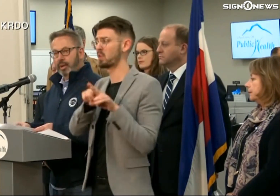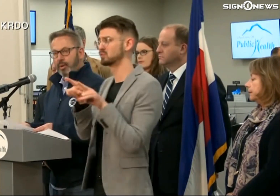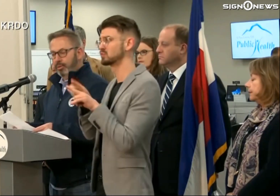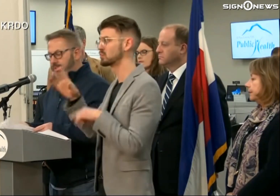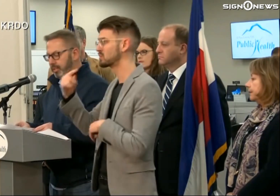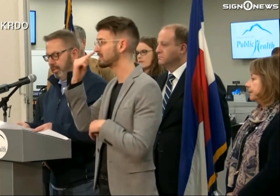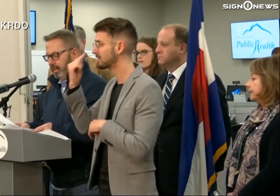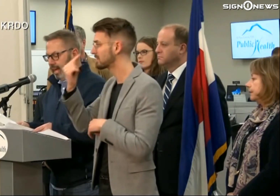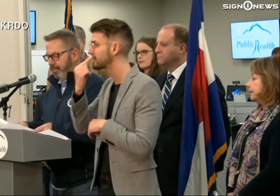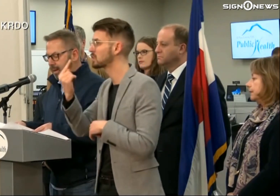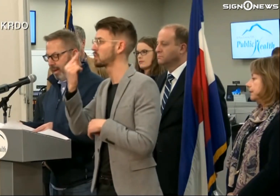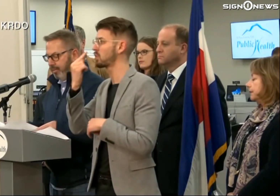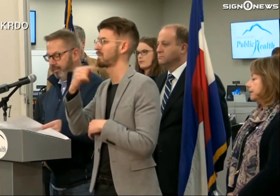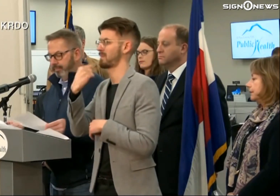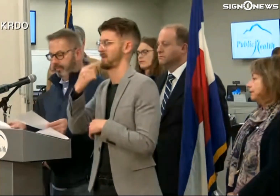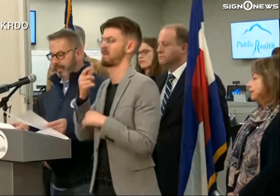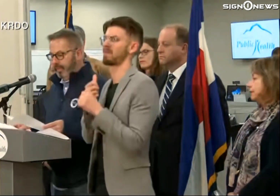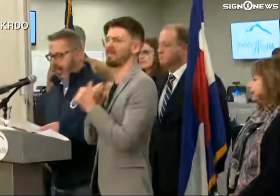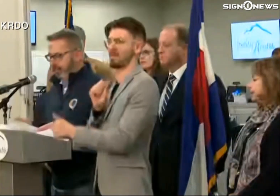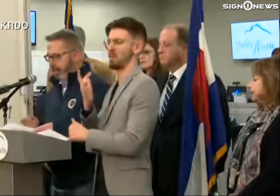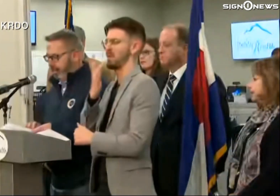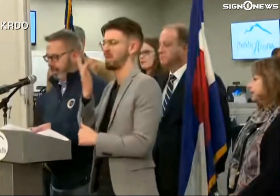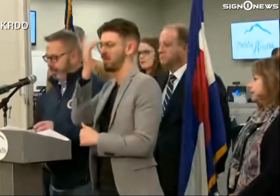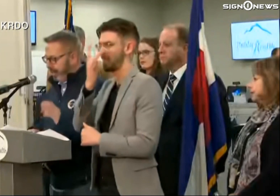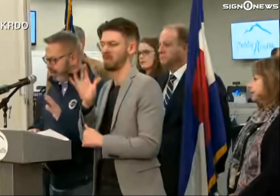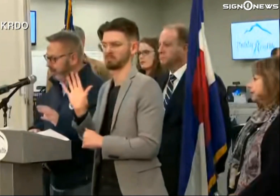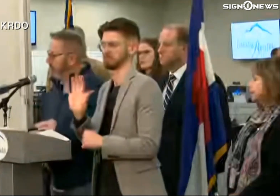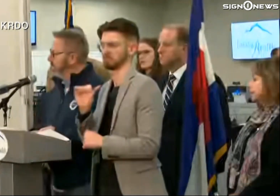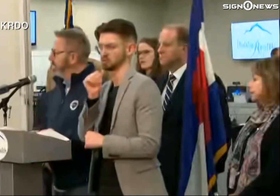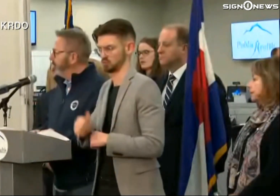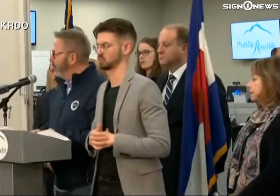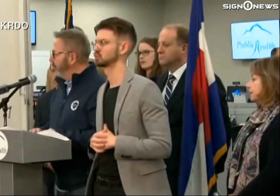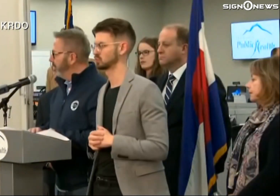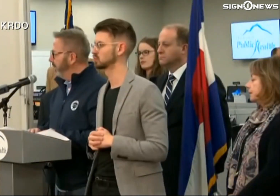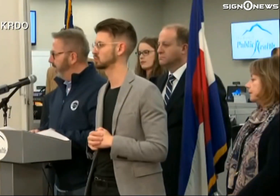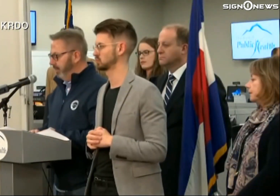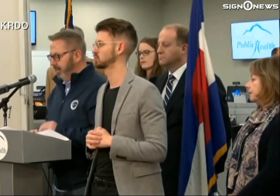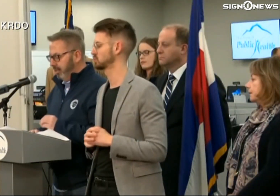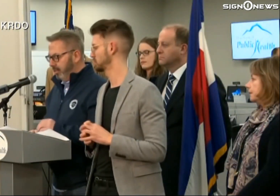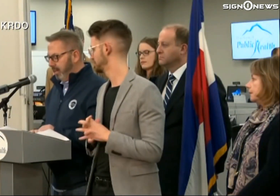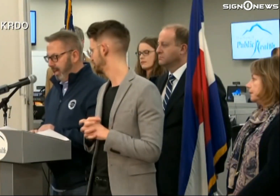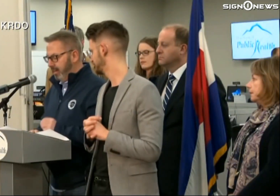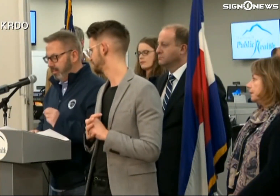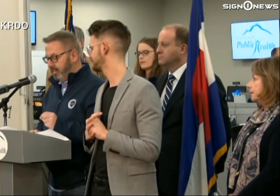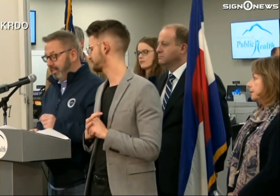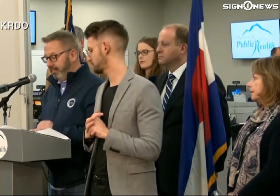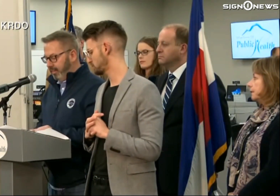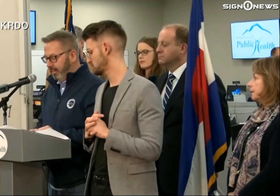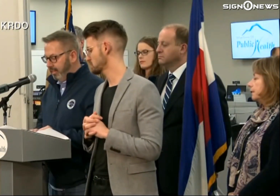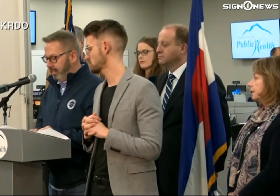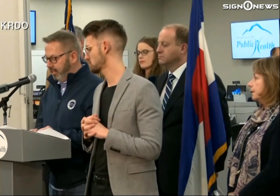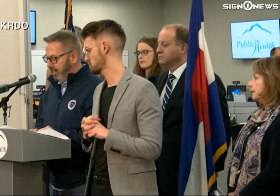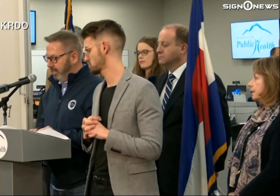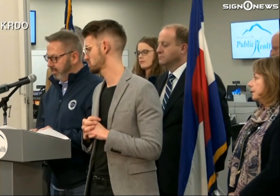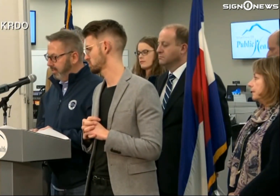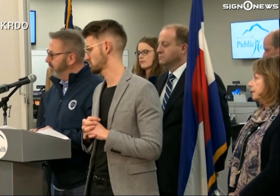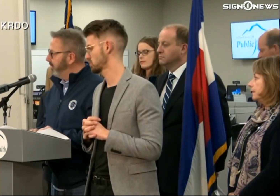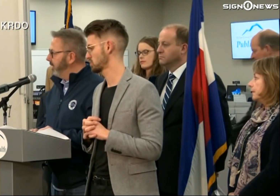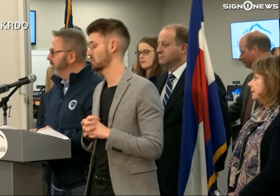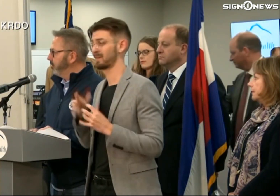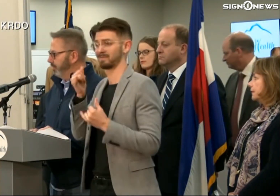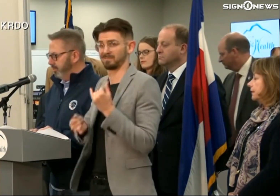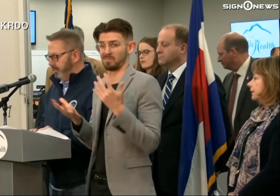eyes, nose, and mouth. And finally, by frequently and significantly cleaning